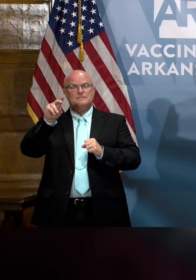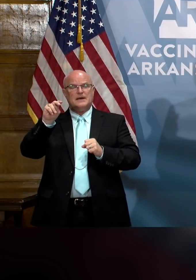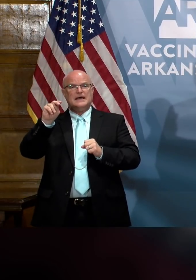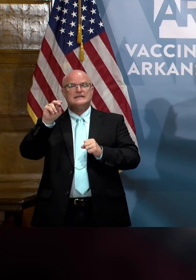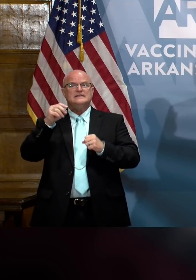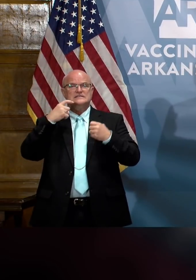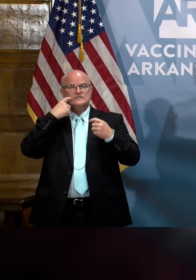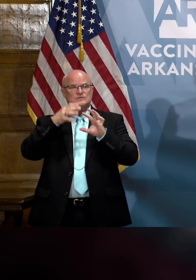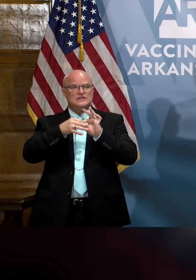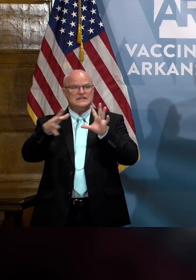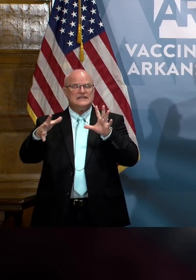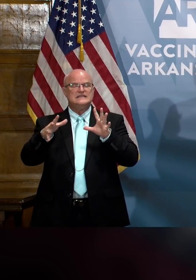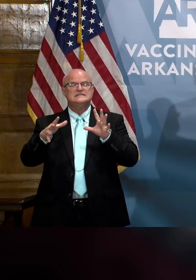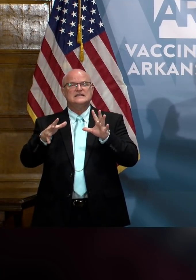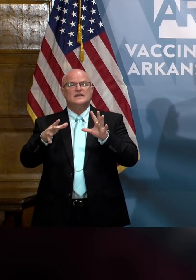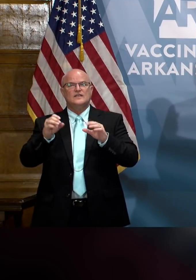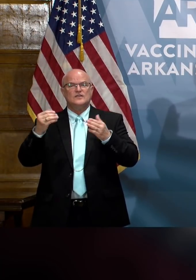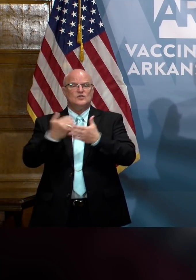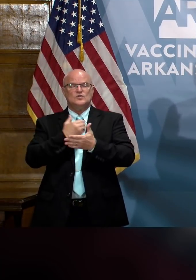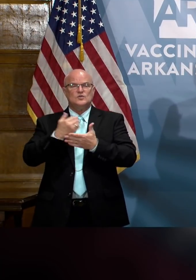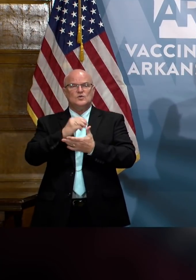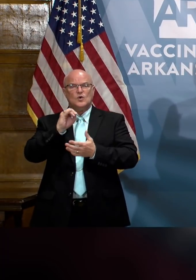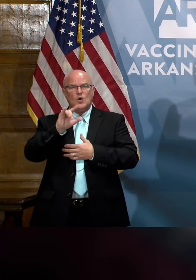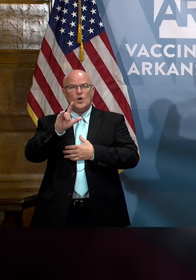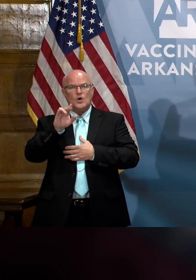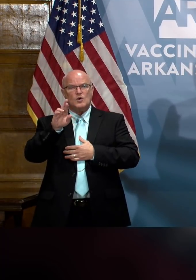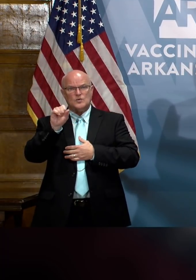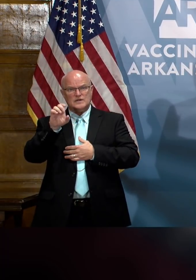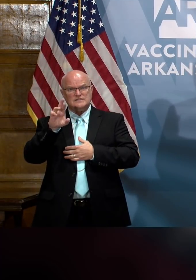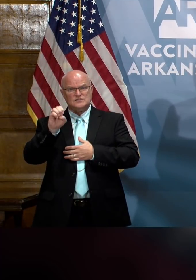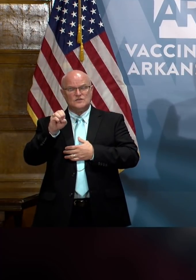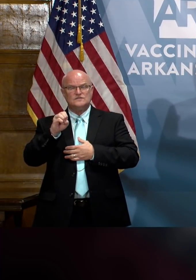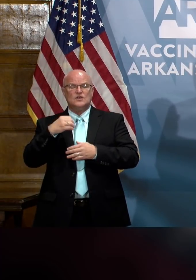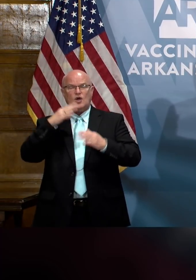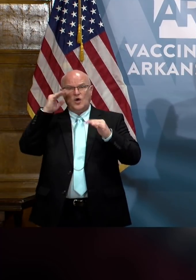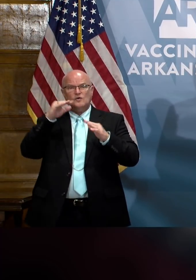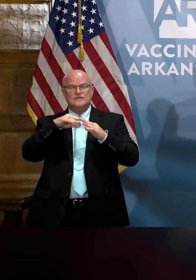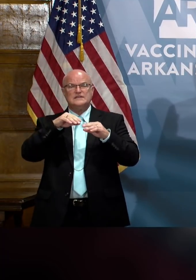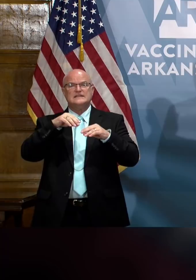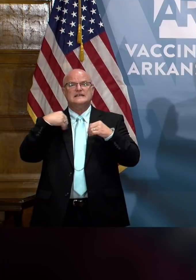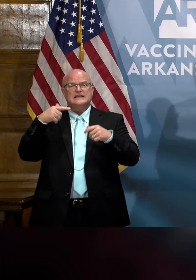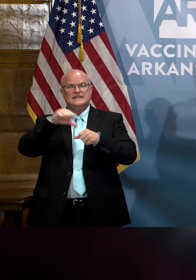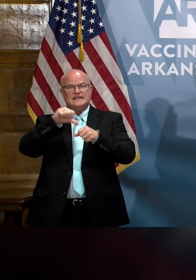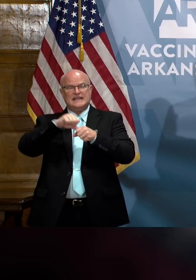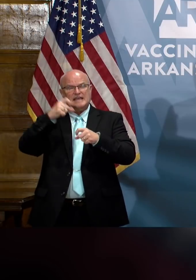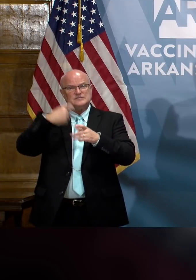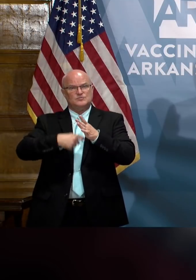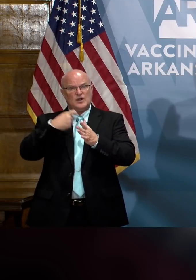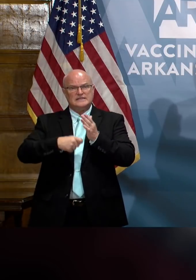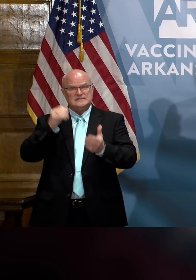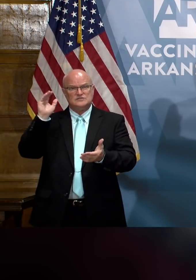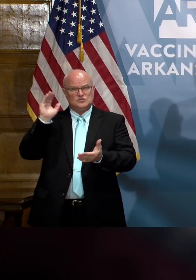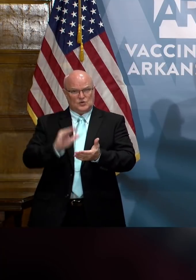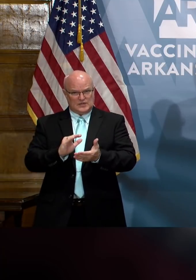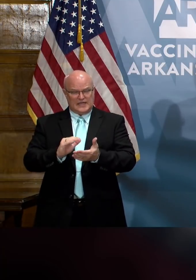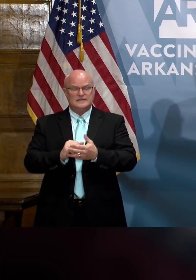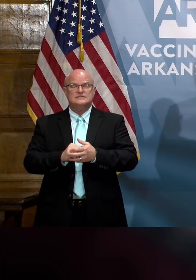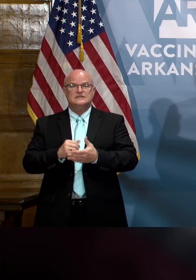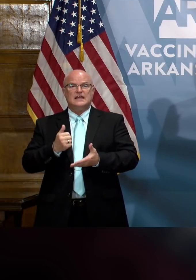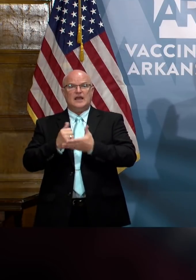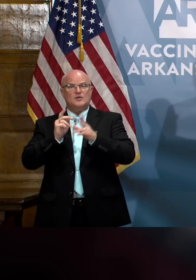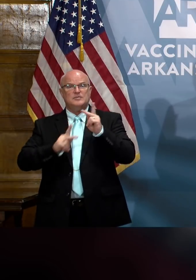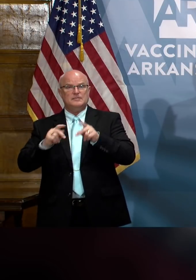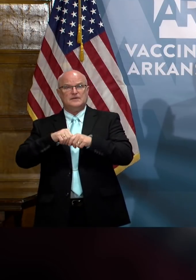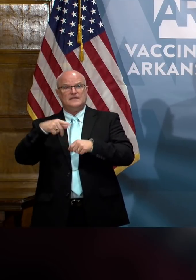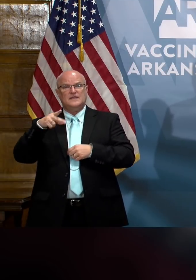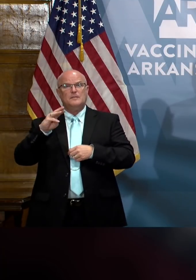hopes of combating high gas prices. Your reaction to that? Do you think that will help Arkansans at the pump? And a few